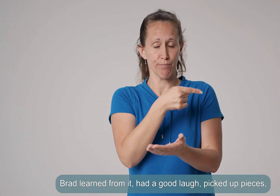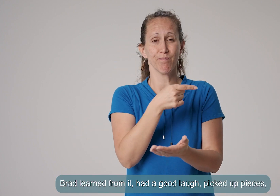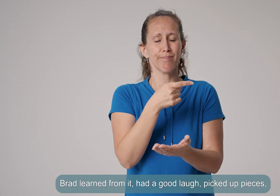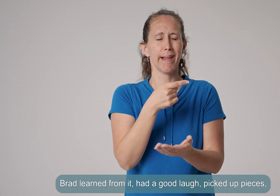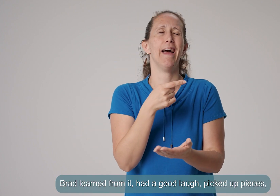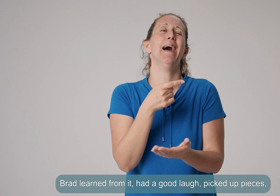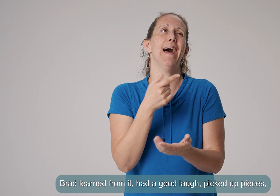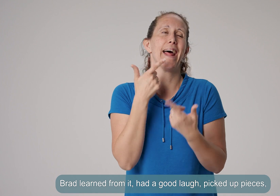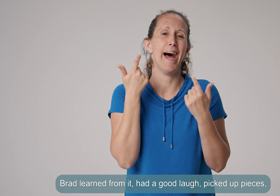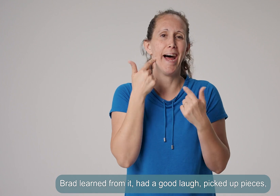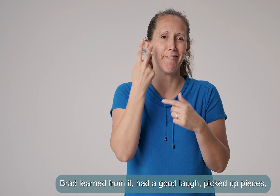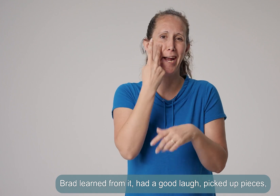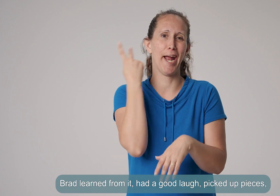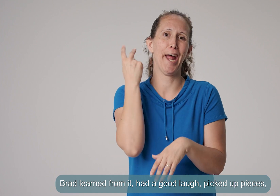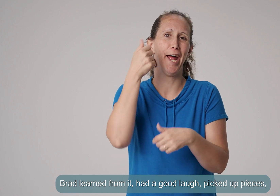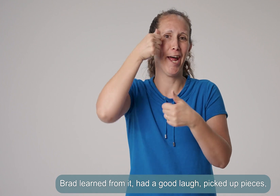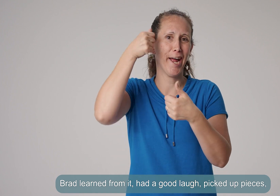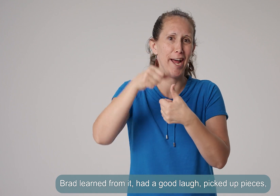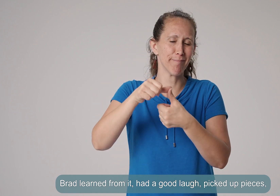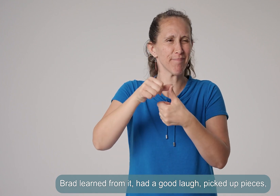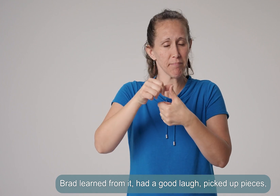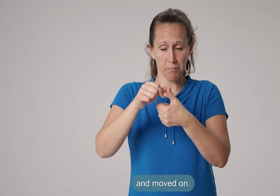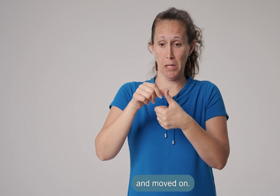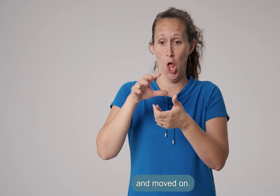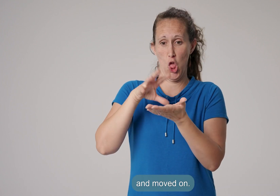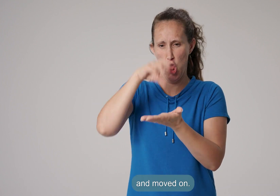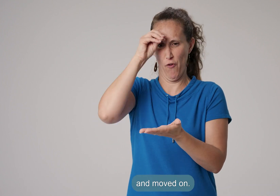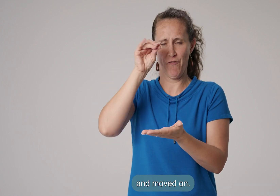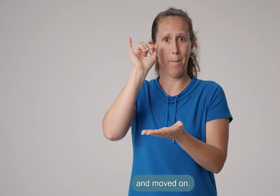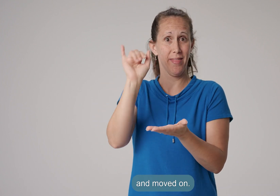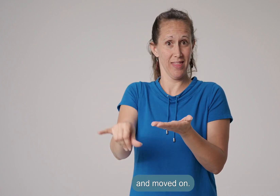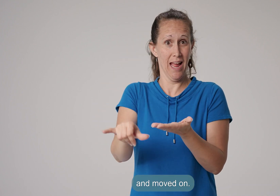it, had a good laugh, picked up the pieces, and moved on.